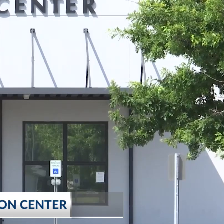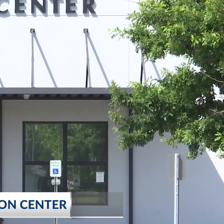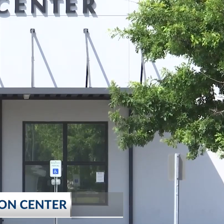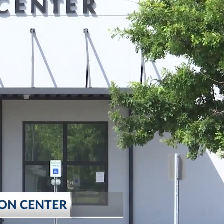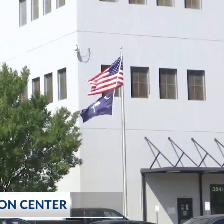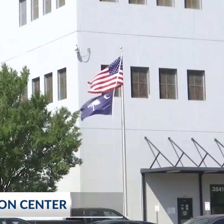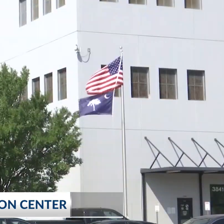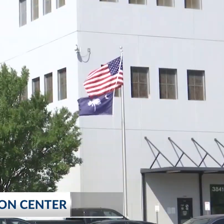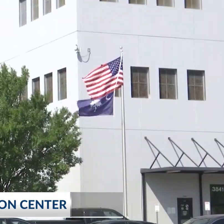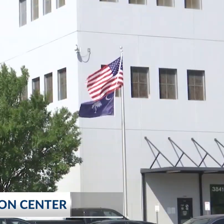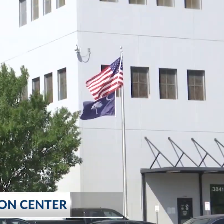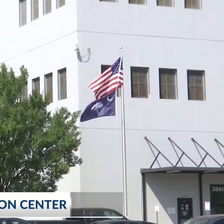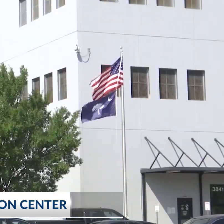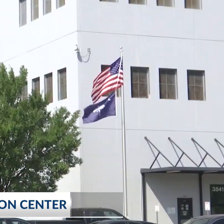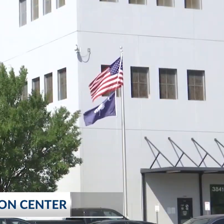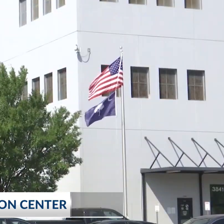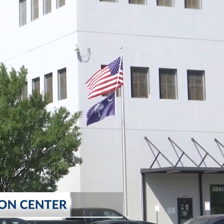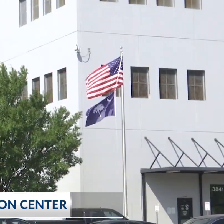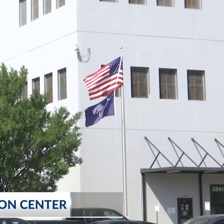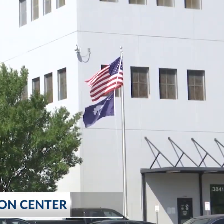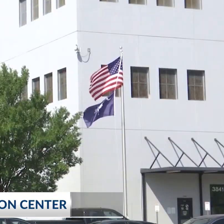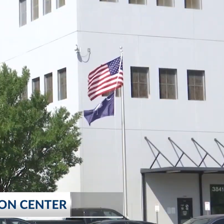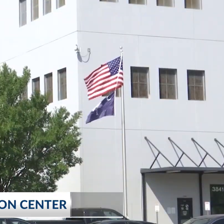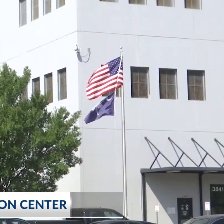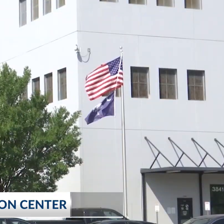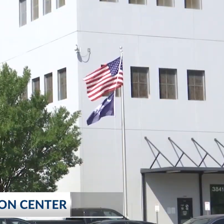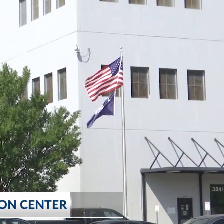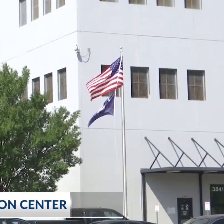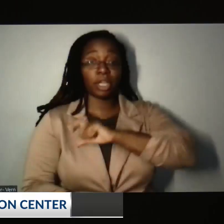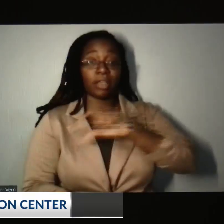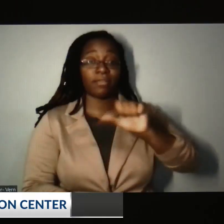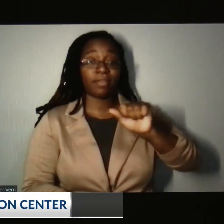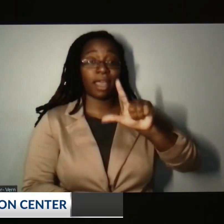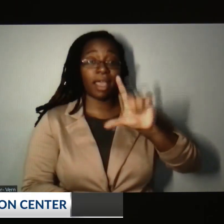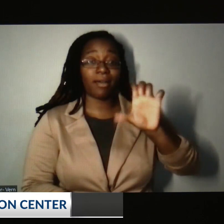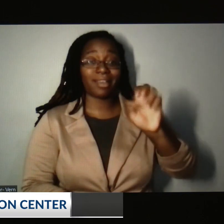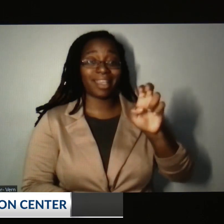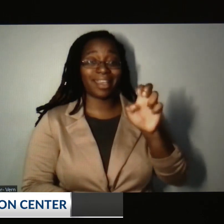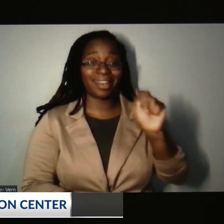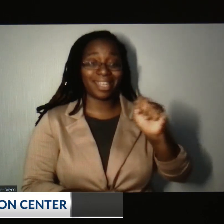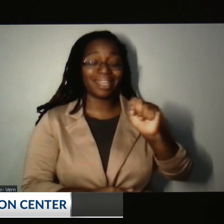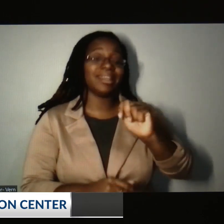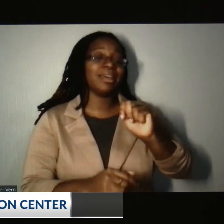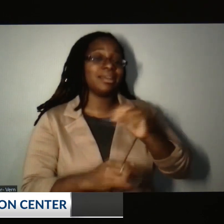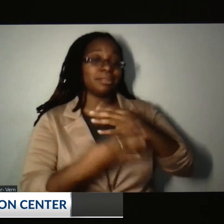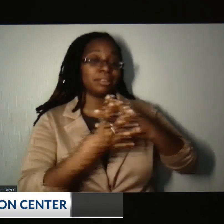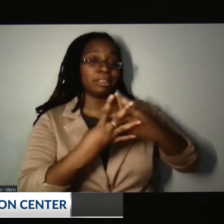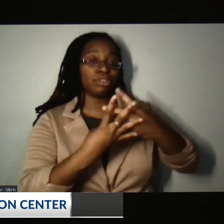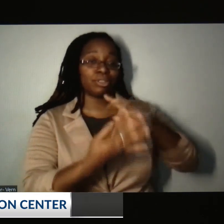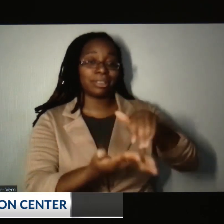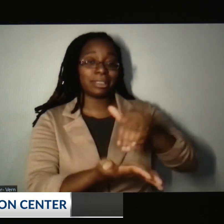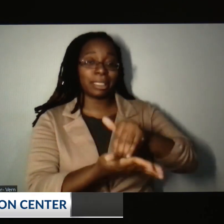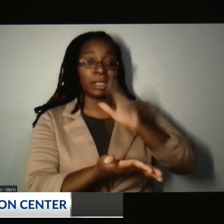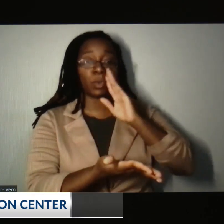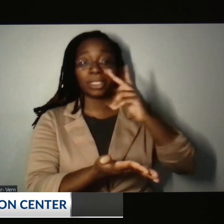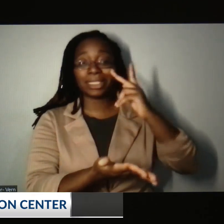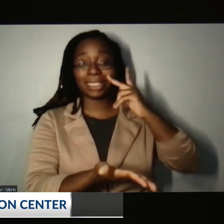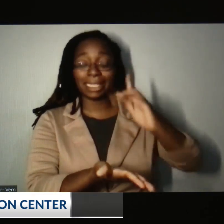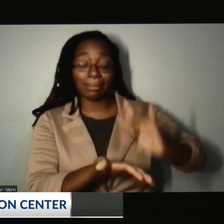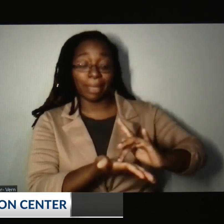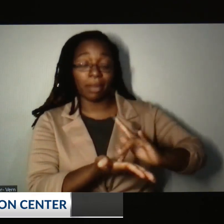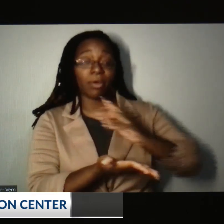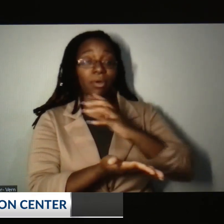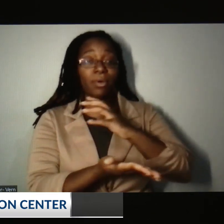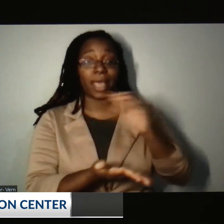investigation of the Sheriff Alcannon Detention Center will focus on access to medical and mental health care,